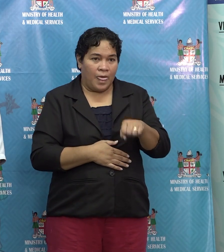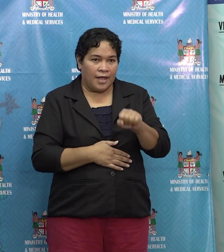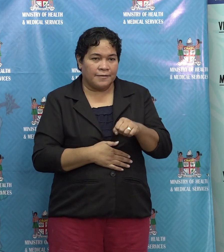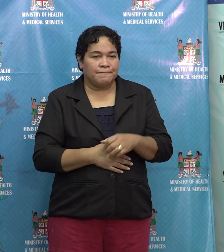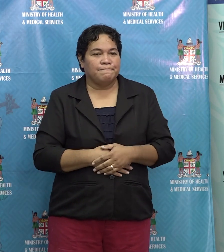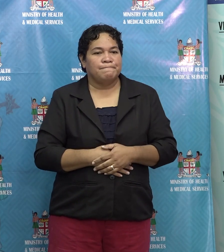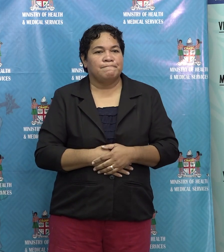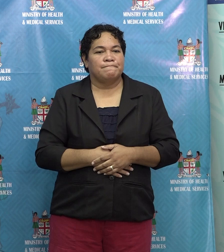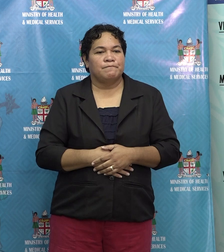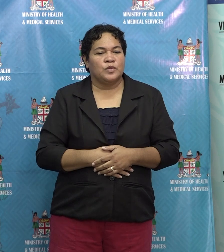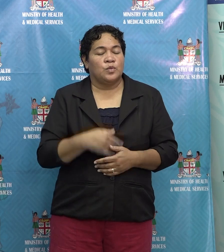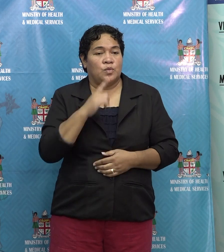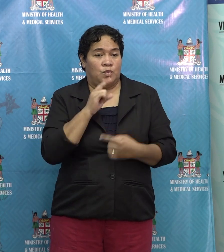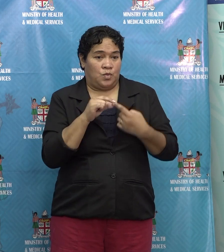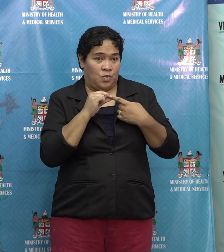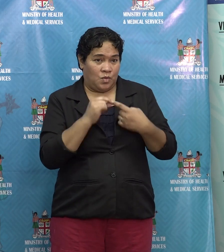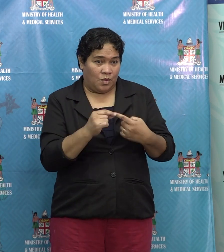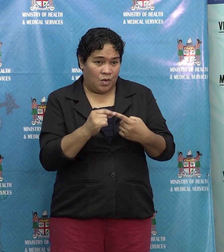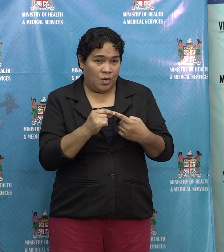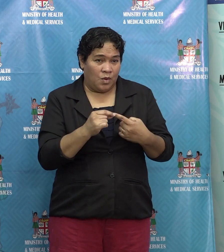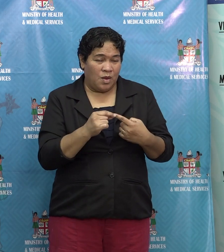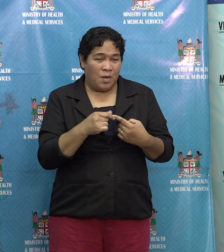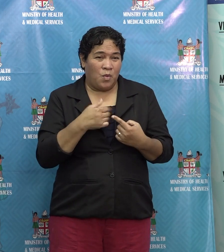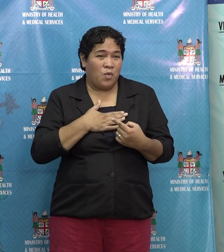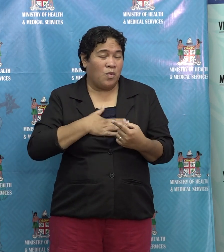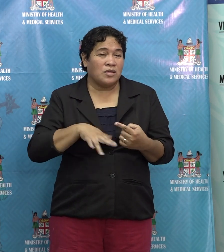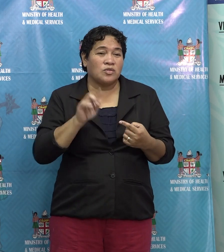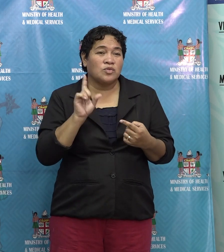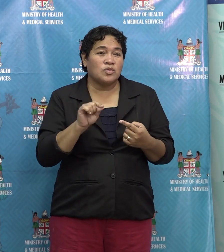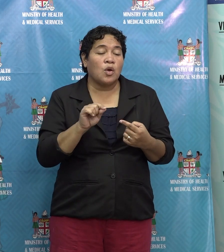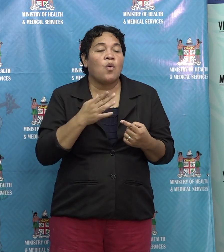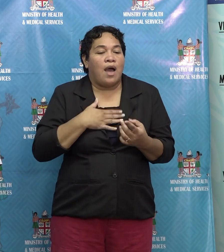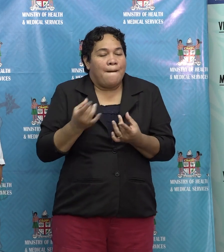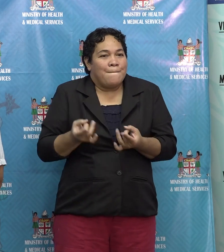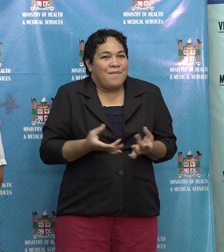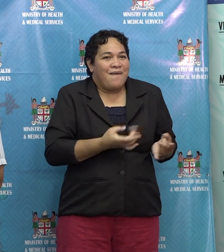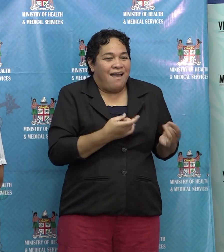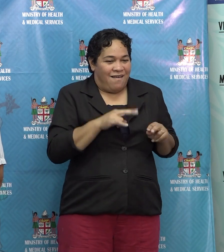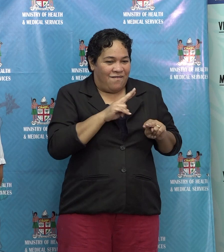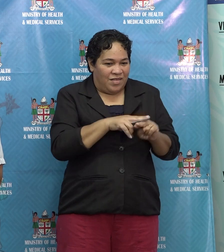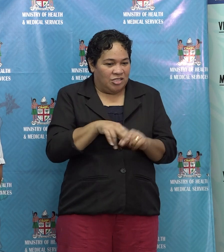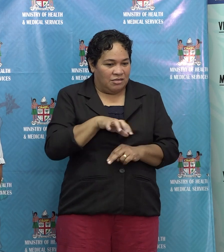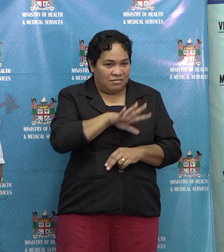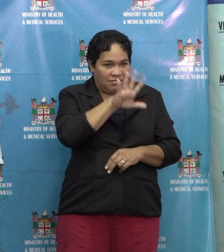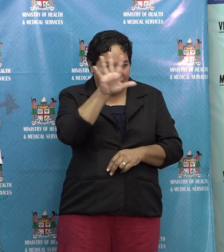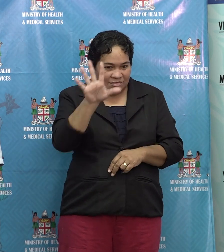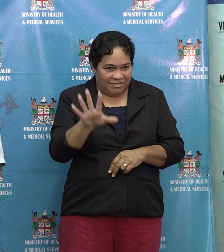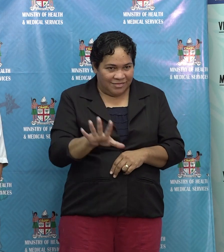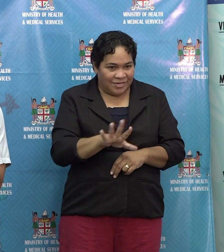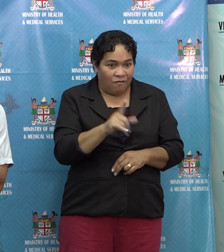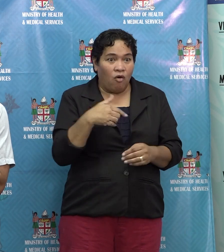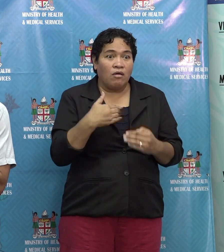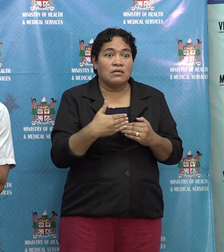one of the things that we need to do is to prepare Fiji for the long haul. I